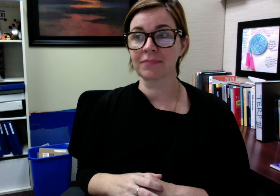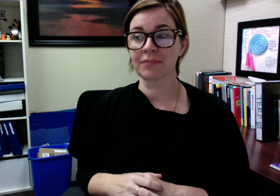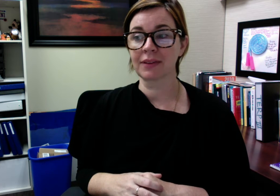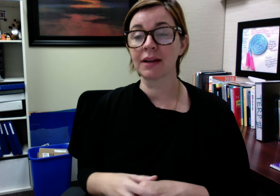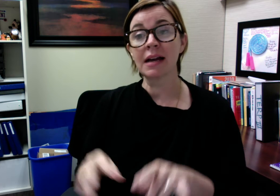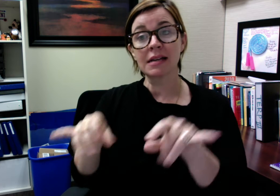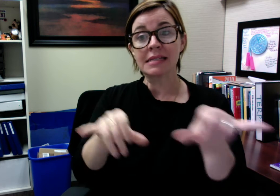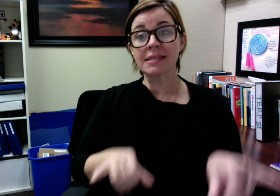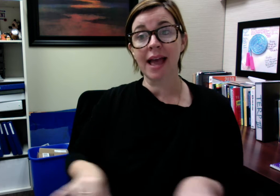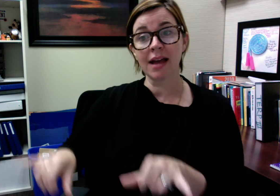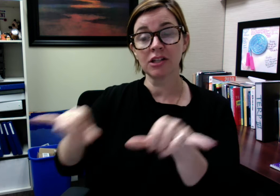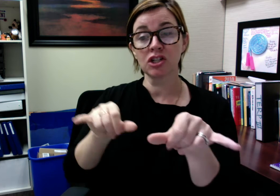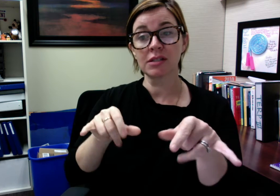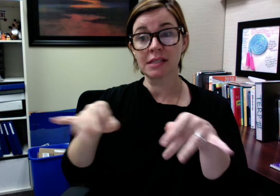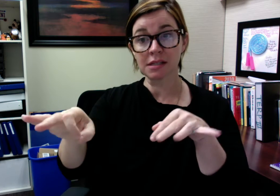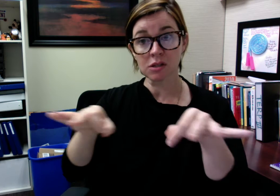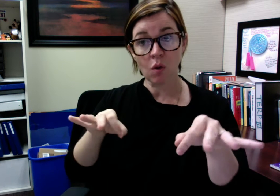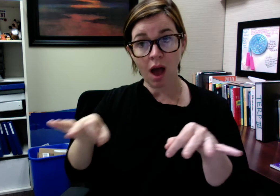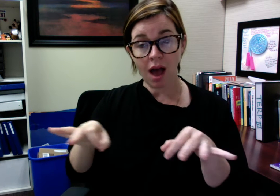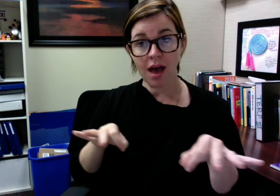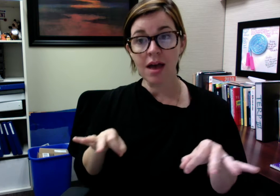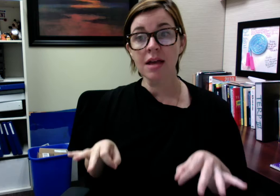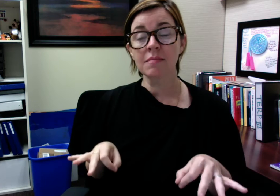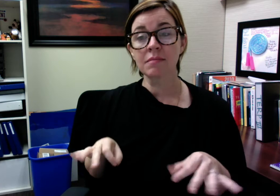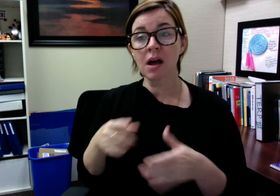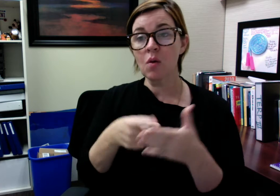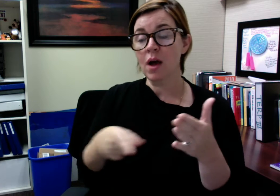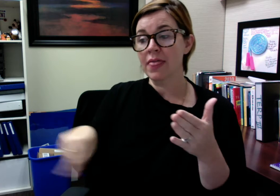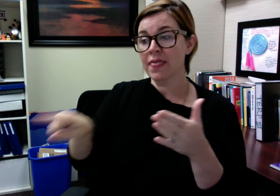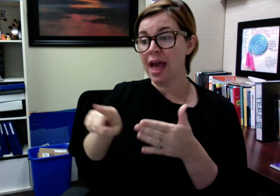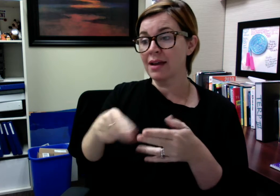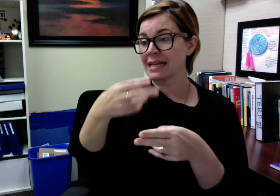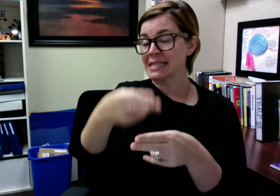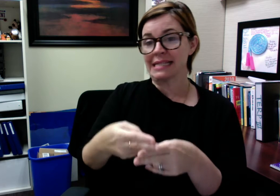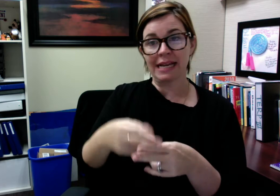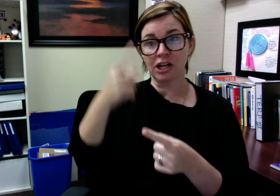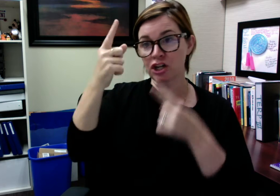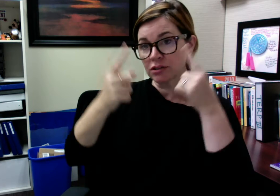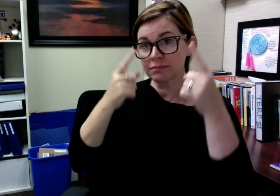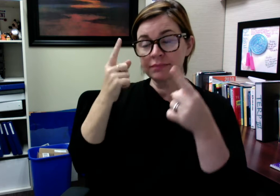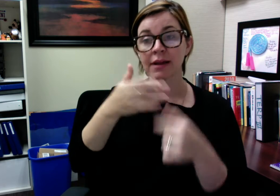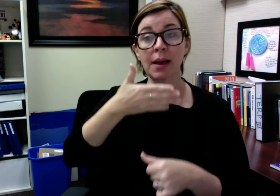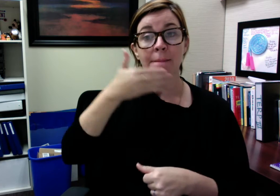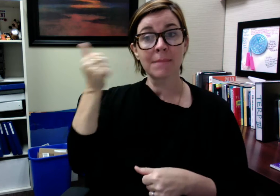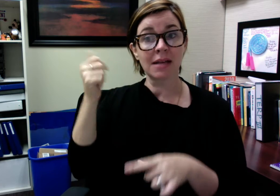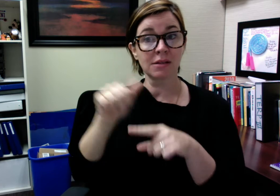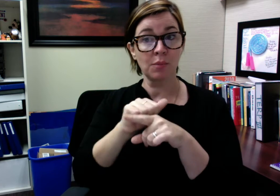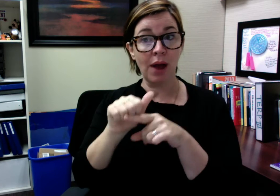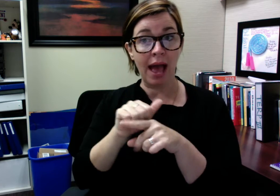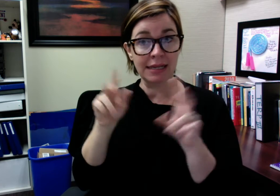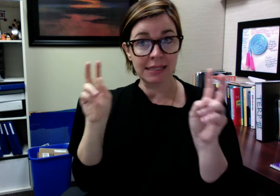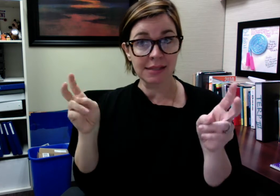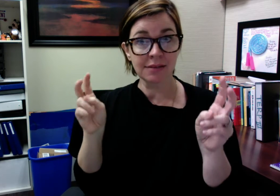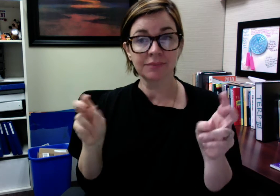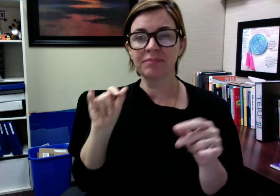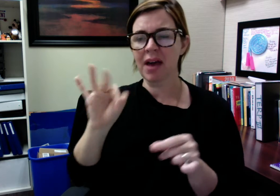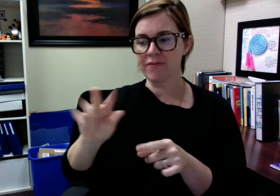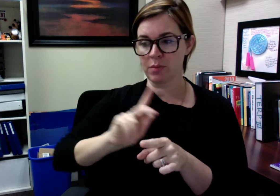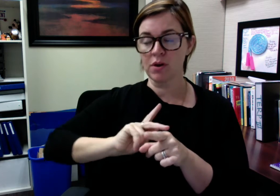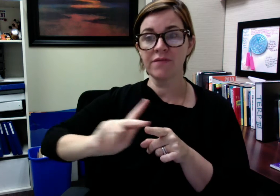Standards describe what is considered best practice by the profession and ensure